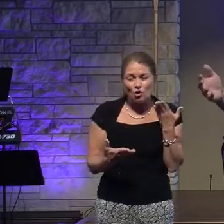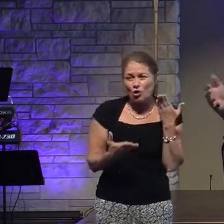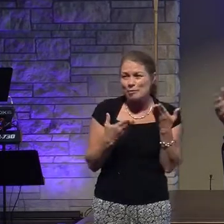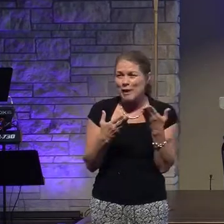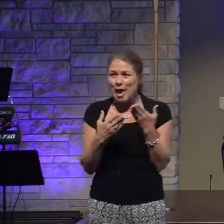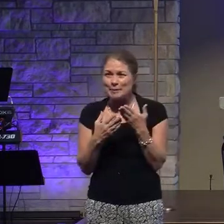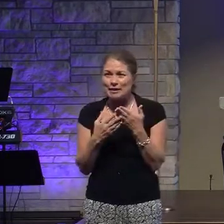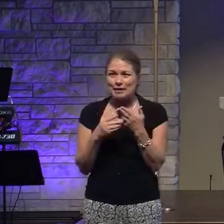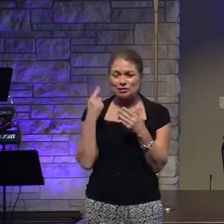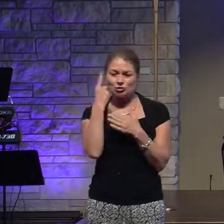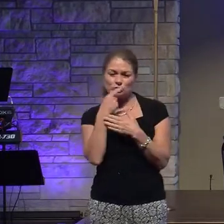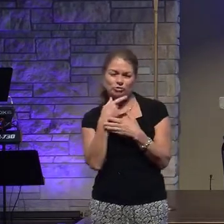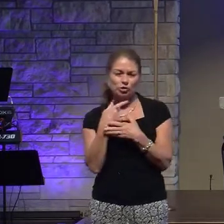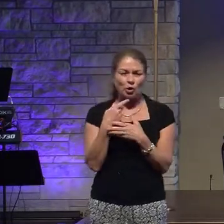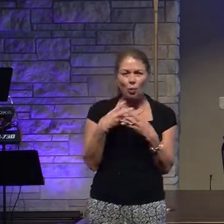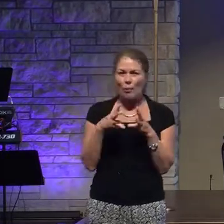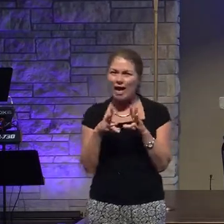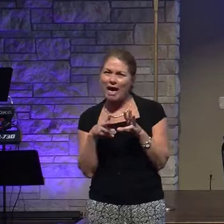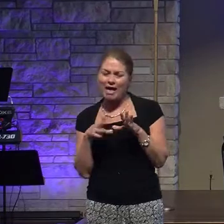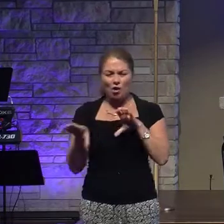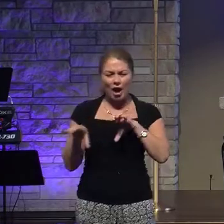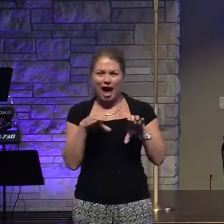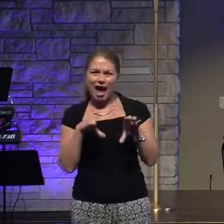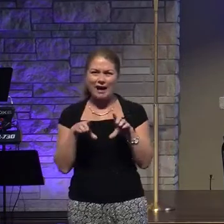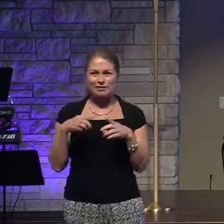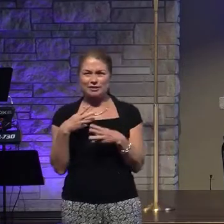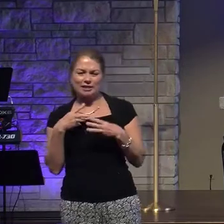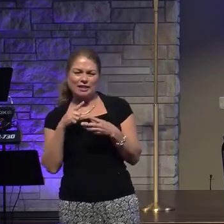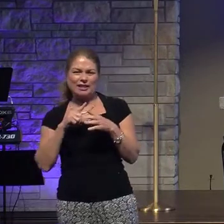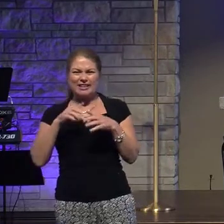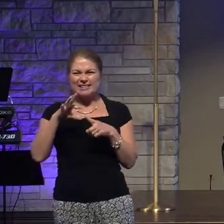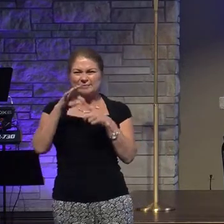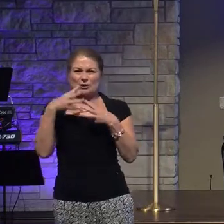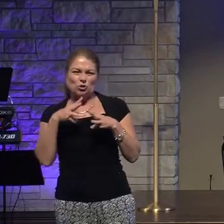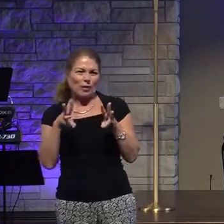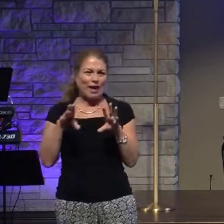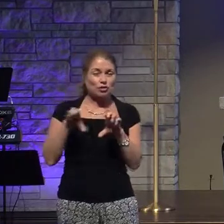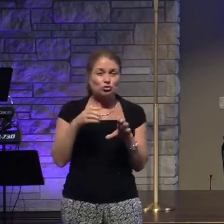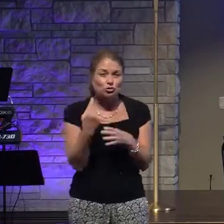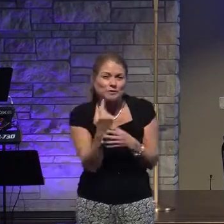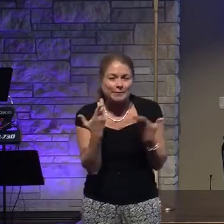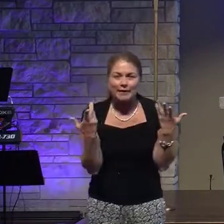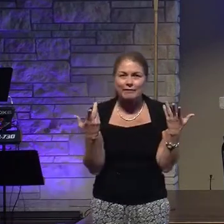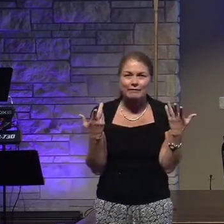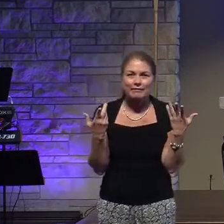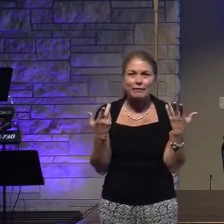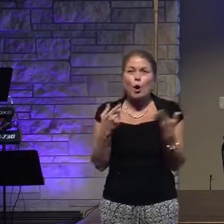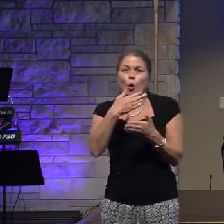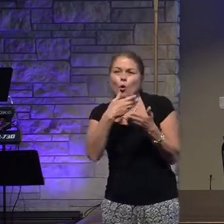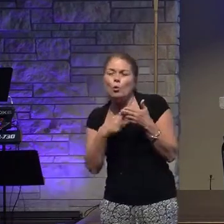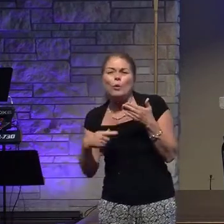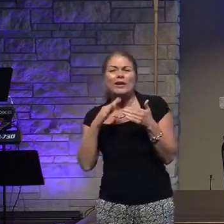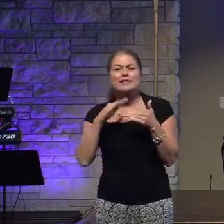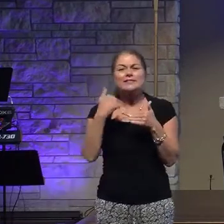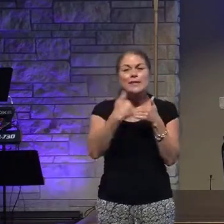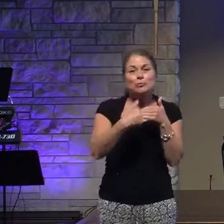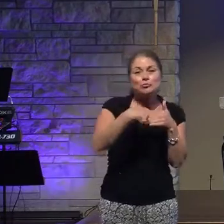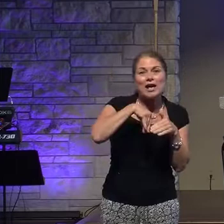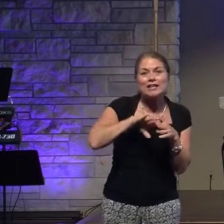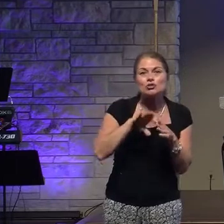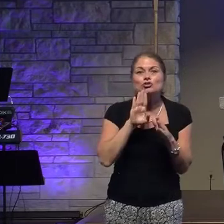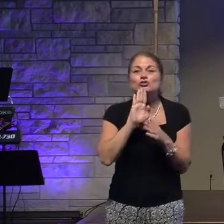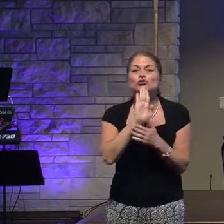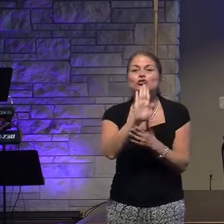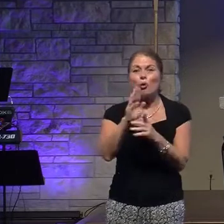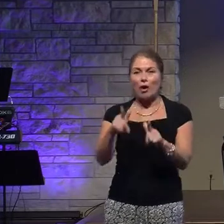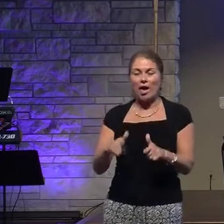to look a certain way, to act a certain way, to do a certain thing. What is the bread in your life that keeps